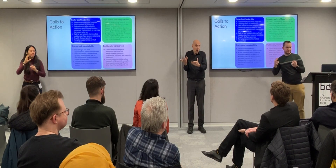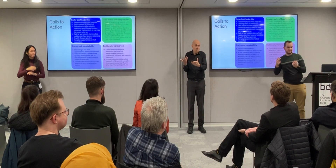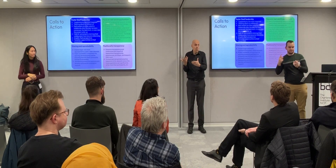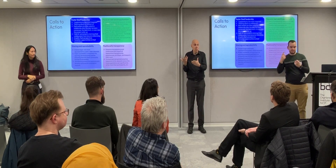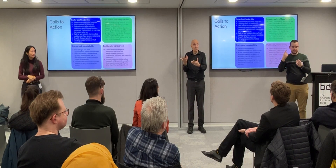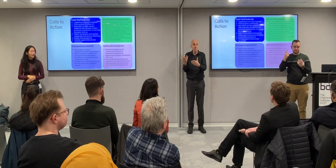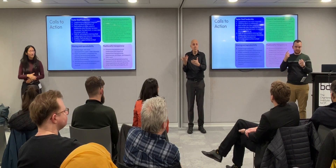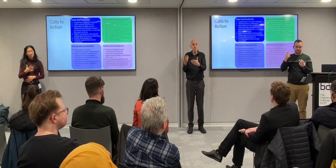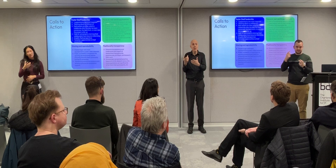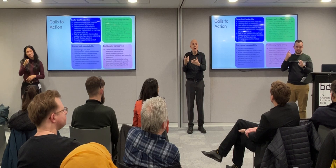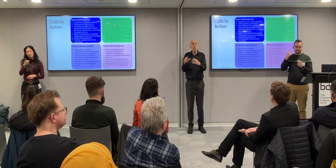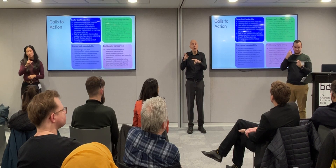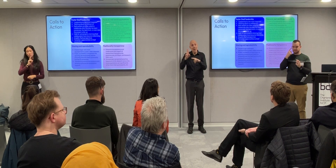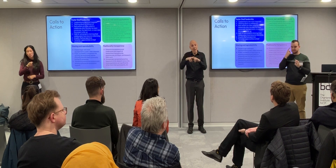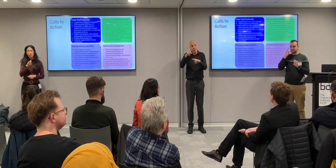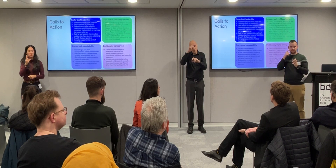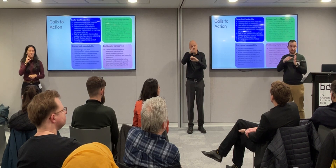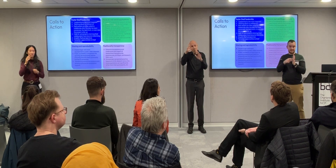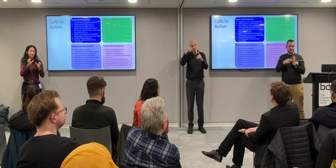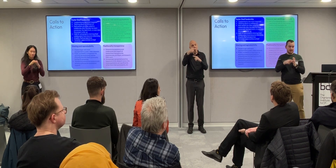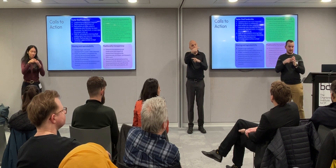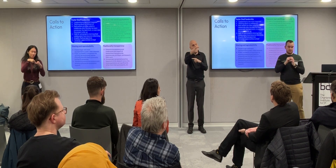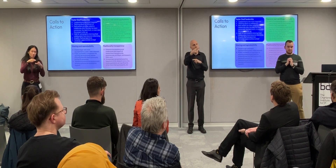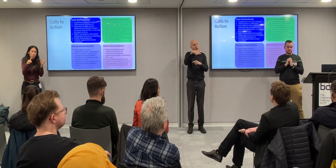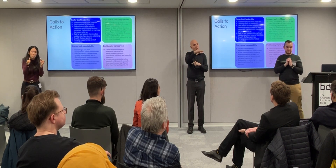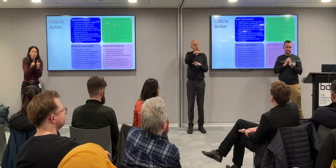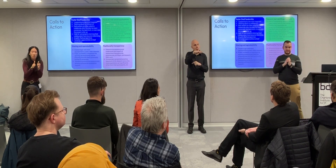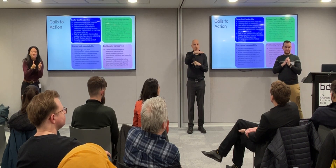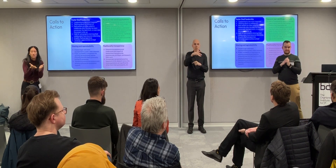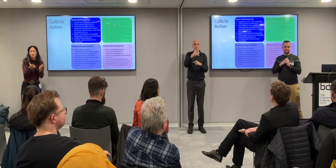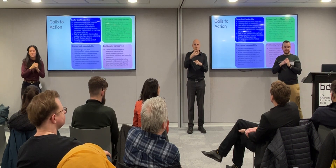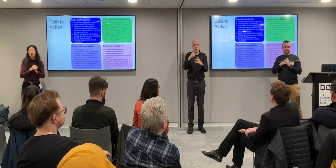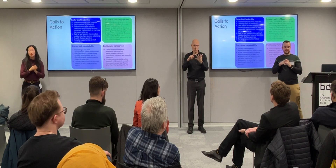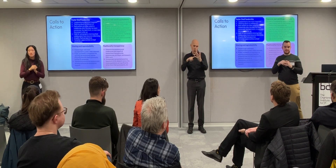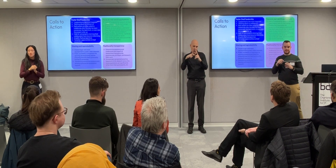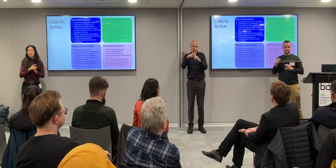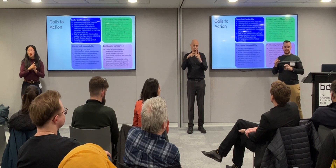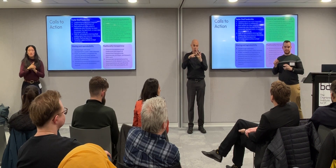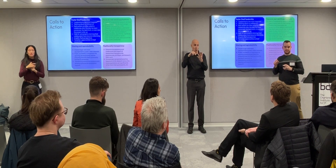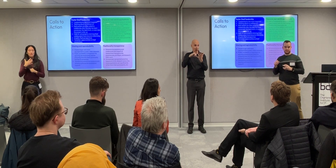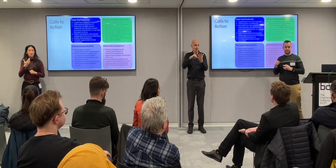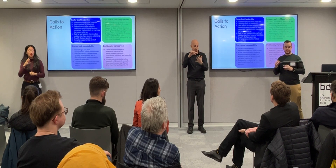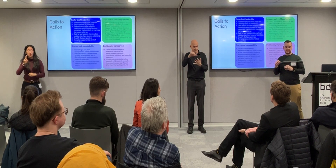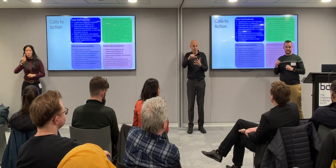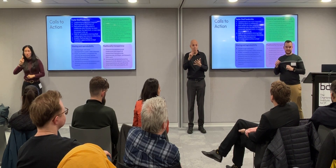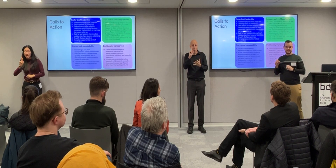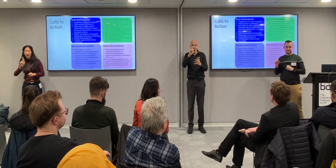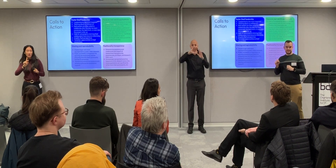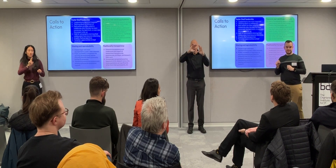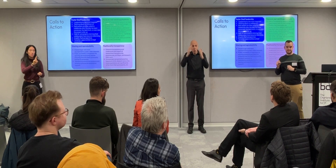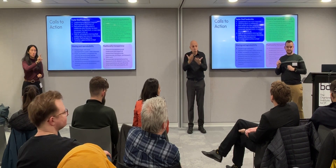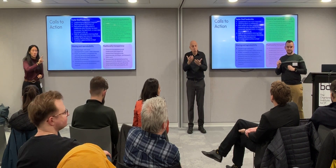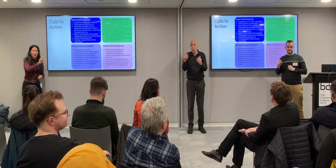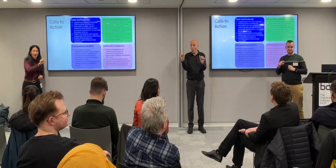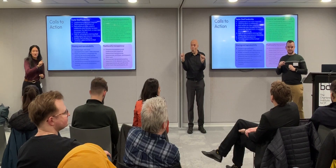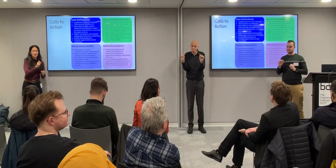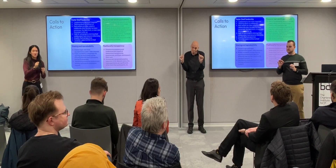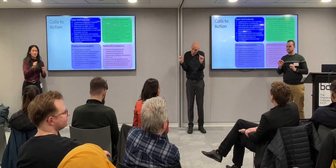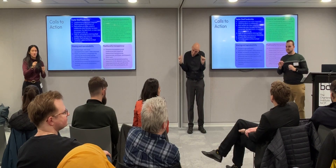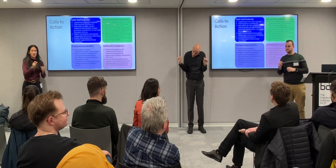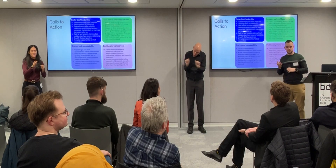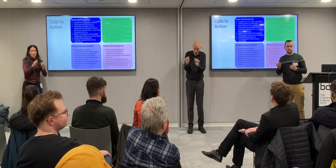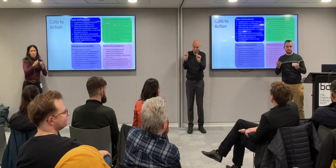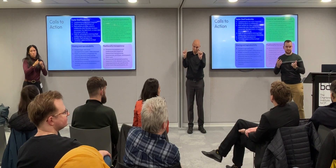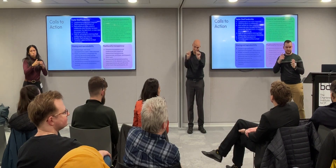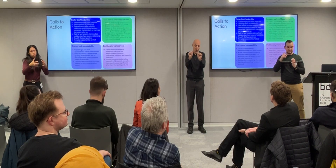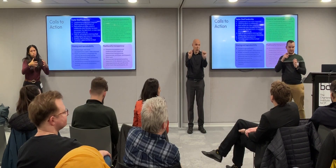we're considering other countries outside of, say, the UK and the US, it's an even more limited number of resources